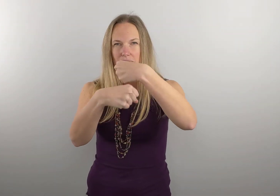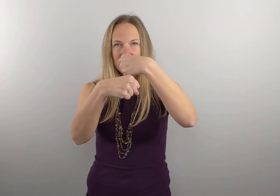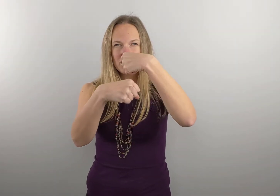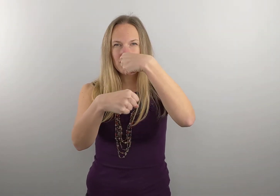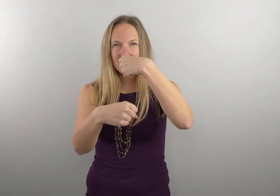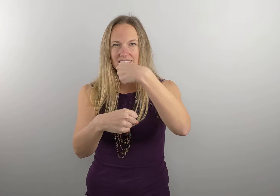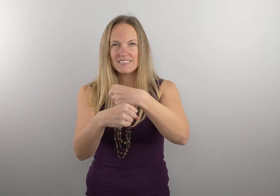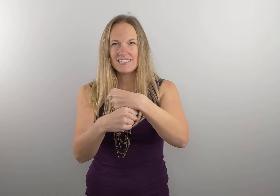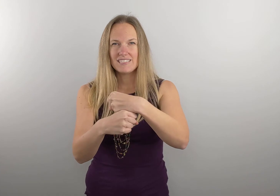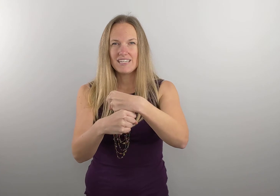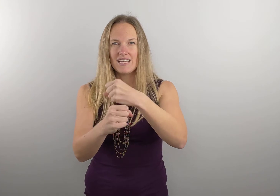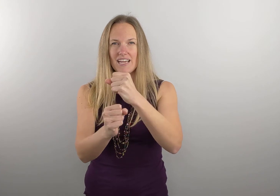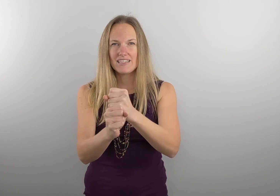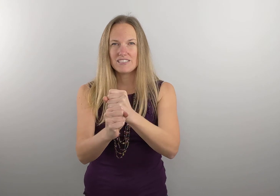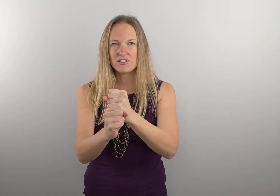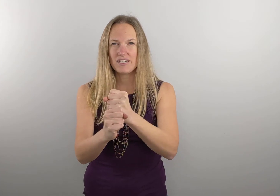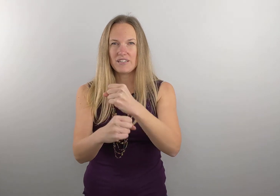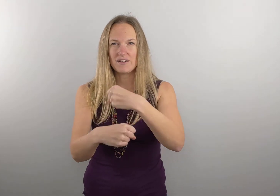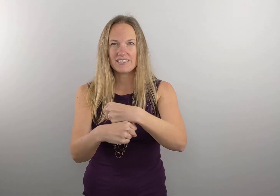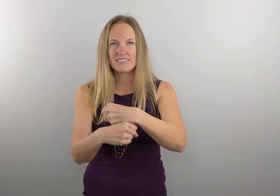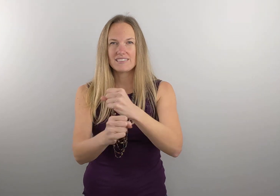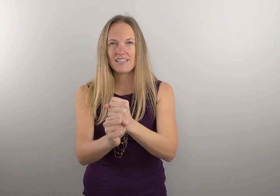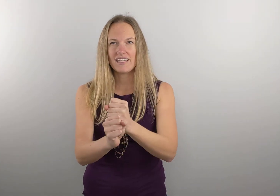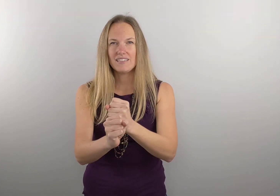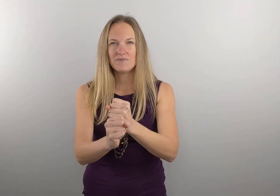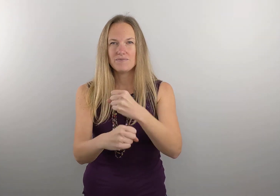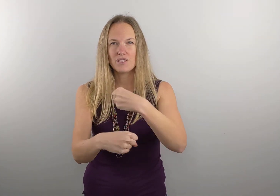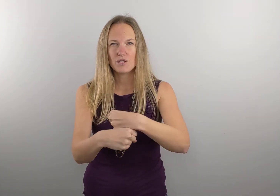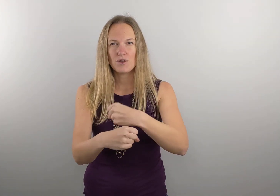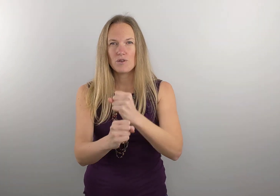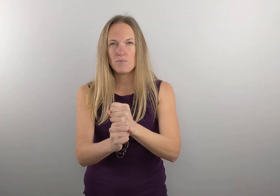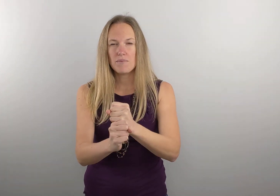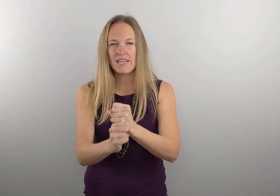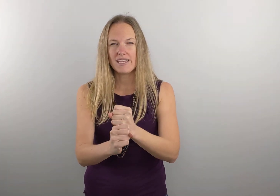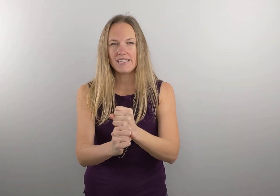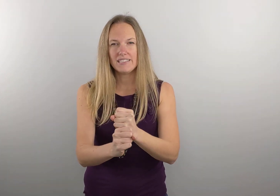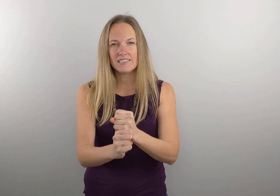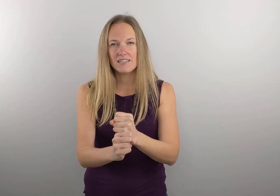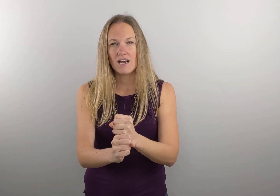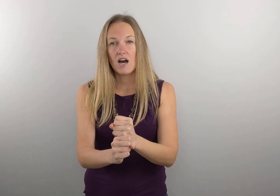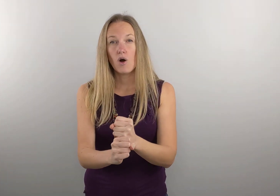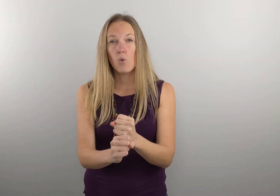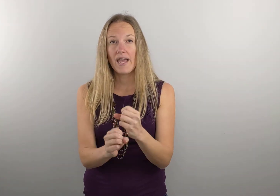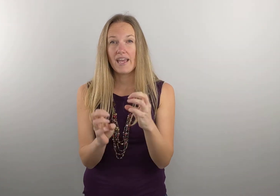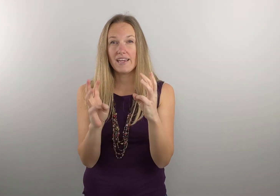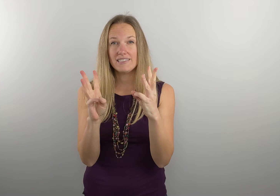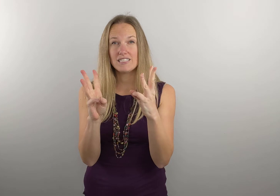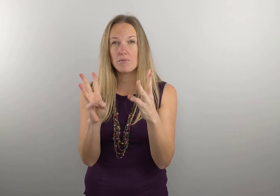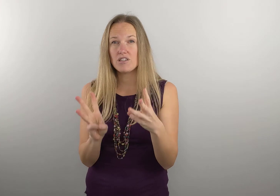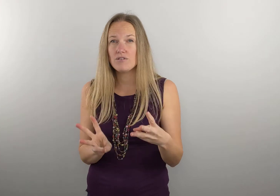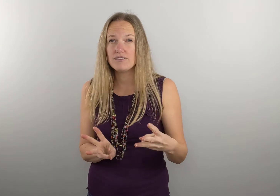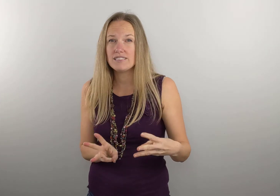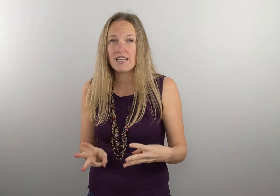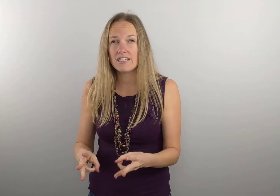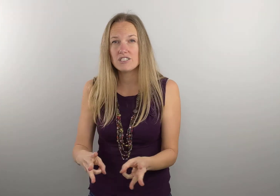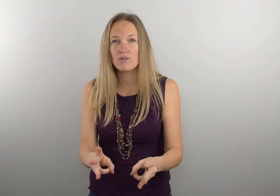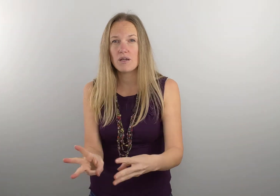your wrists, and then straighten your wrists, okay? You made a way, W's, and kind of showing a